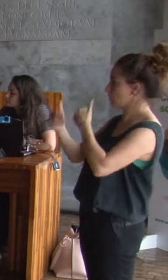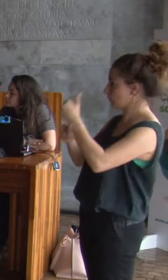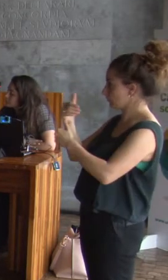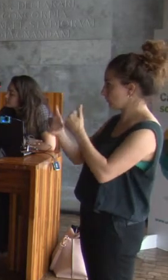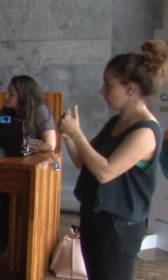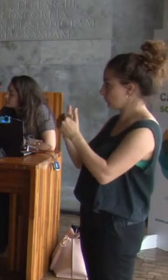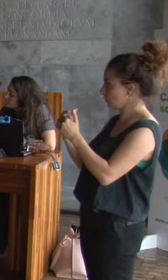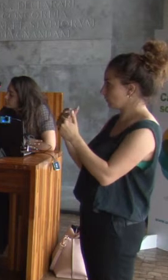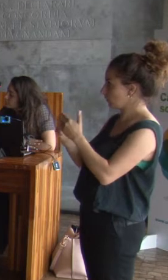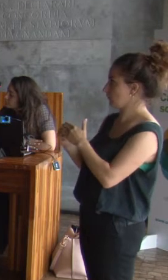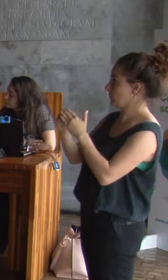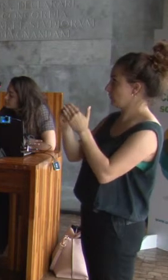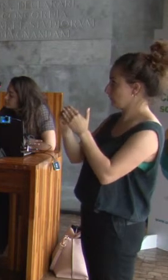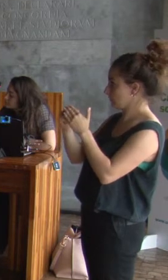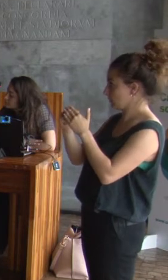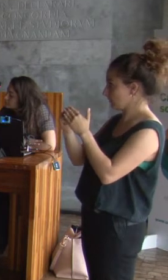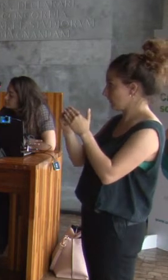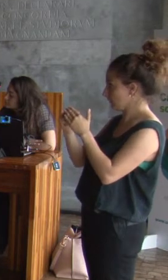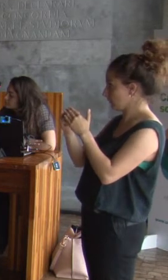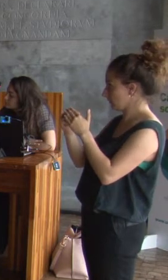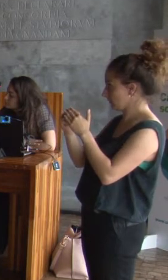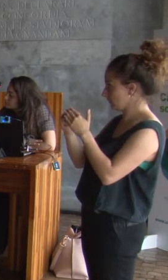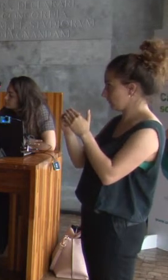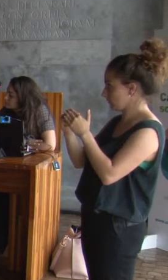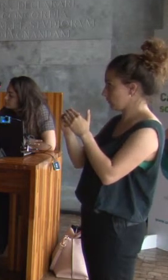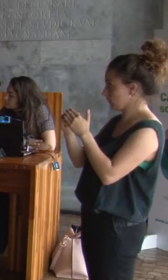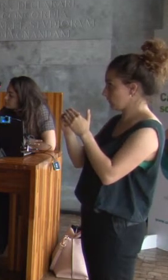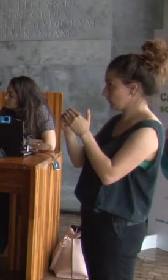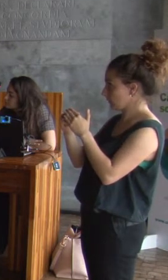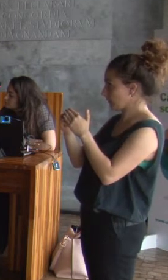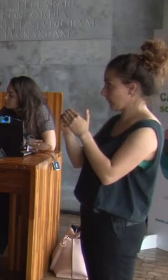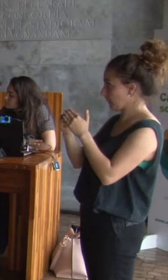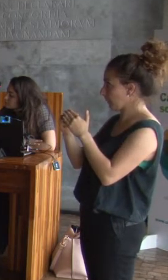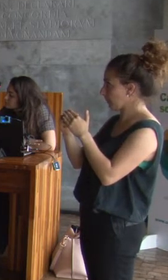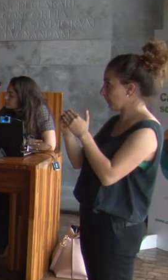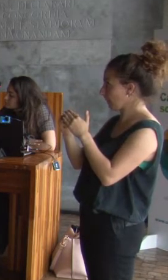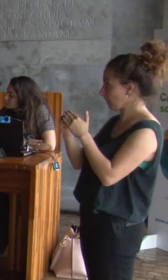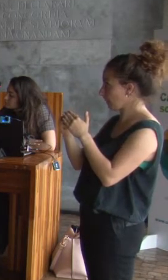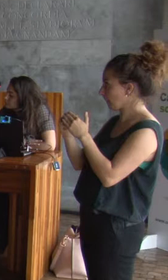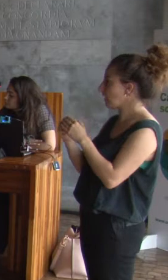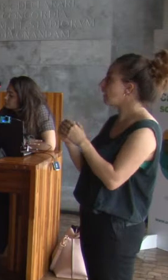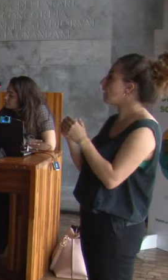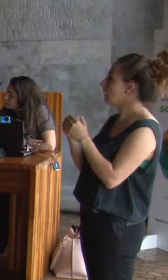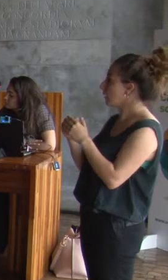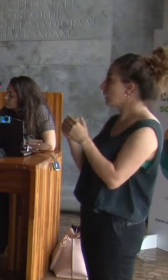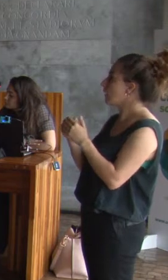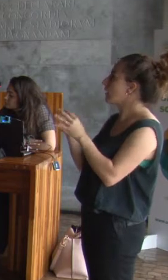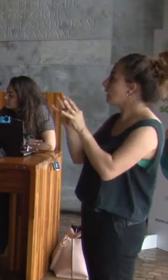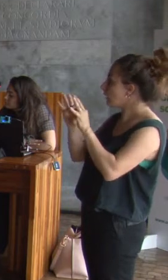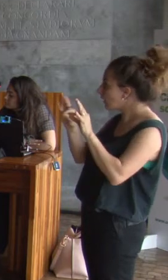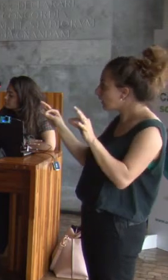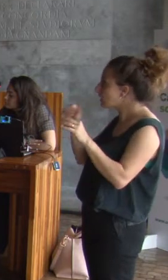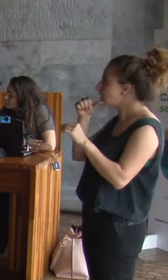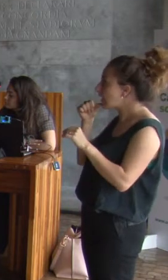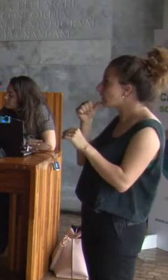or 2030 SDGs. And what's really remarkable and exciting is that for the very